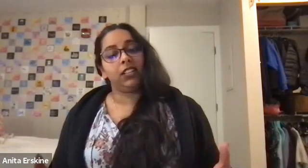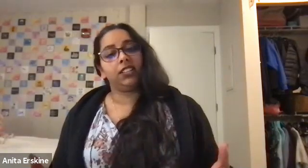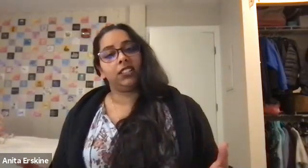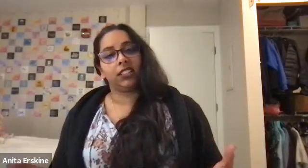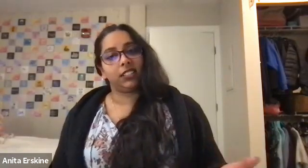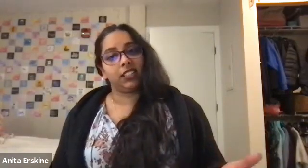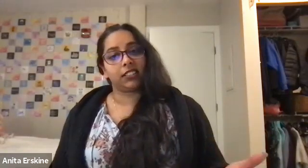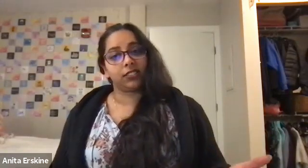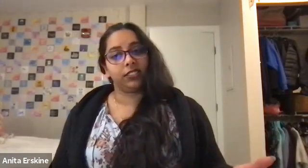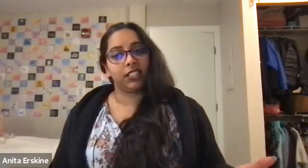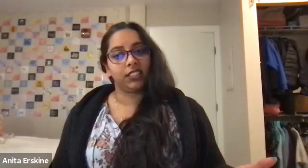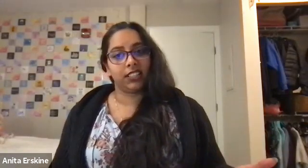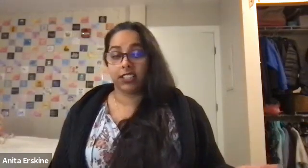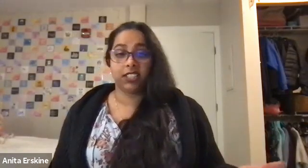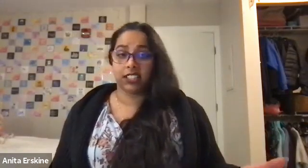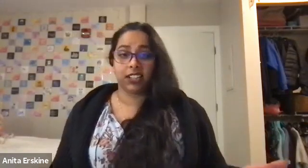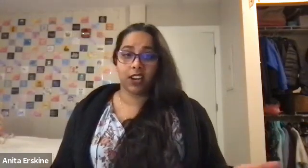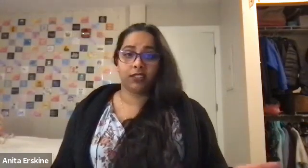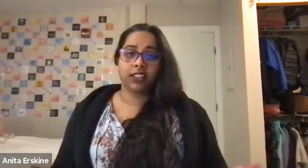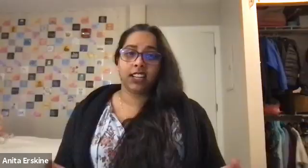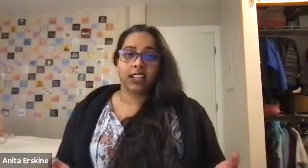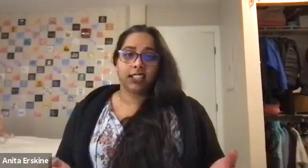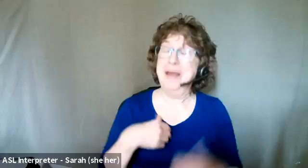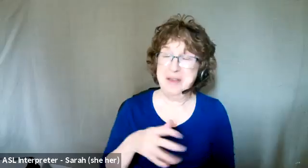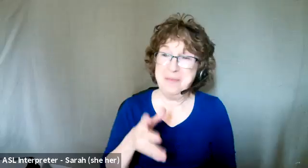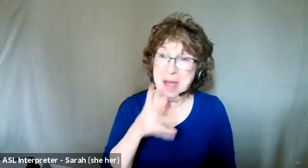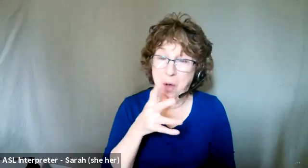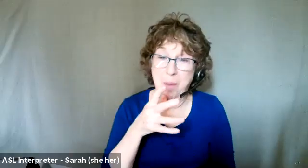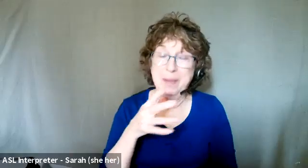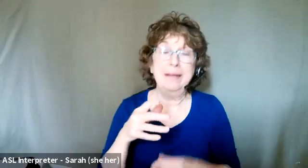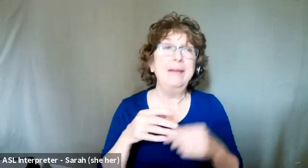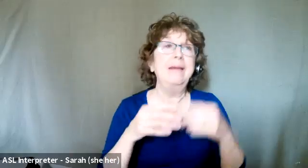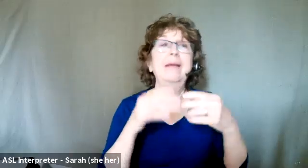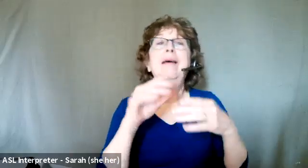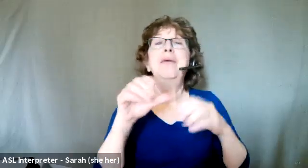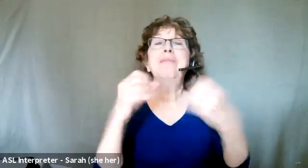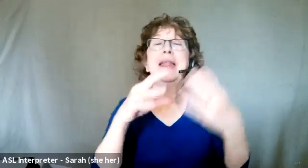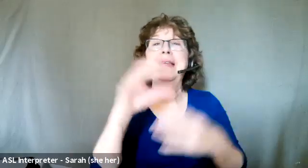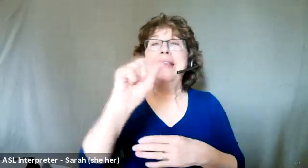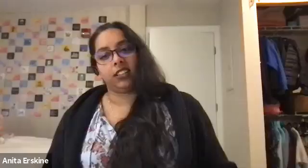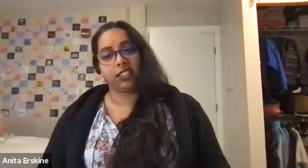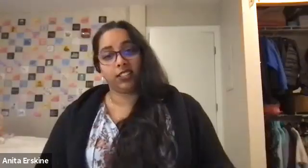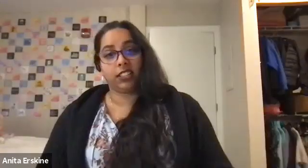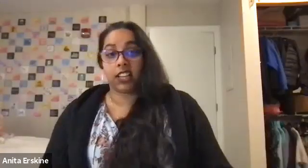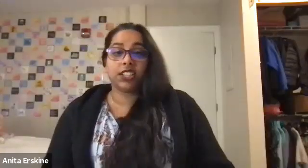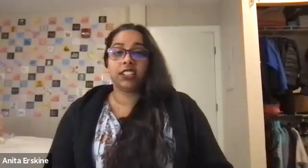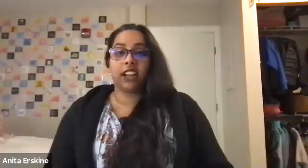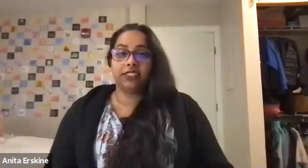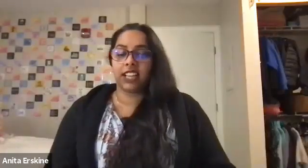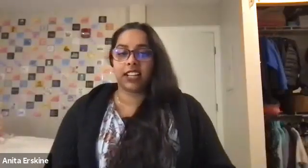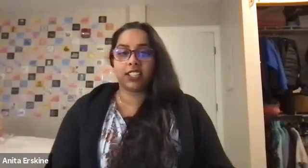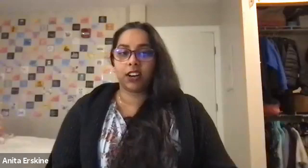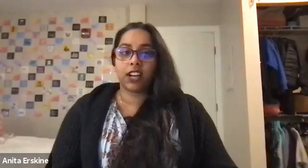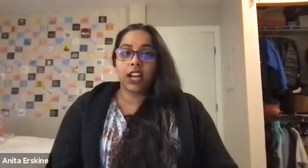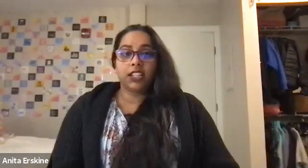random teachers in the Seattle School District that she doesn't know and they invite her into the classroom to talk to their students, and she